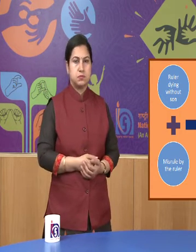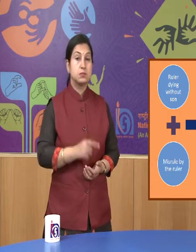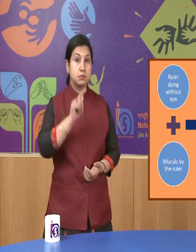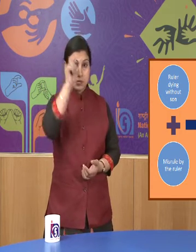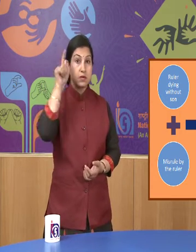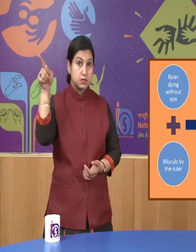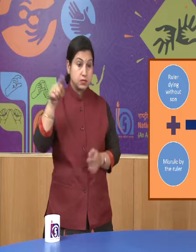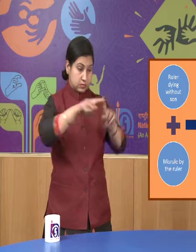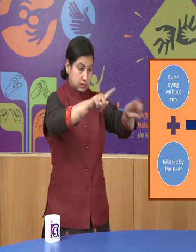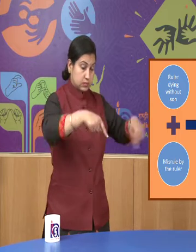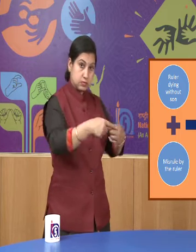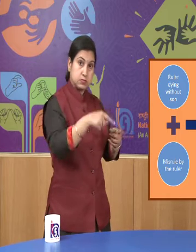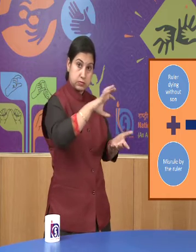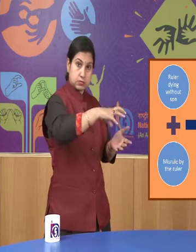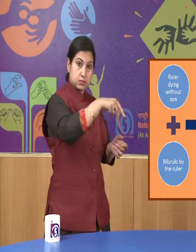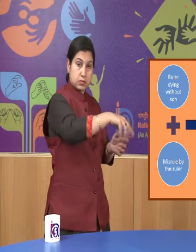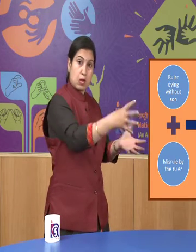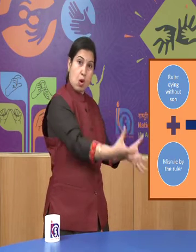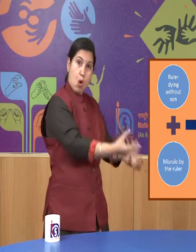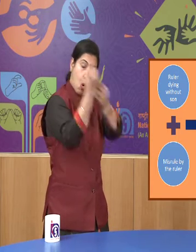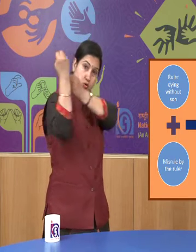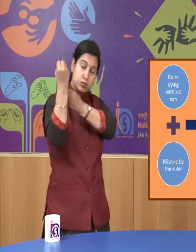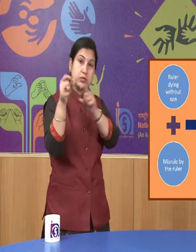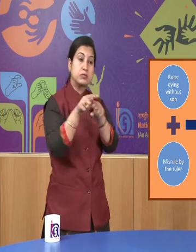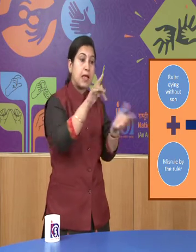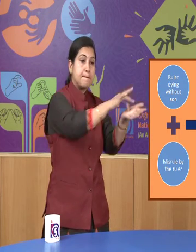The British occupied the state of Awadh,